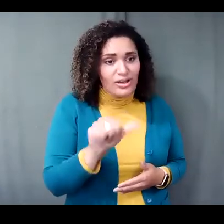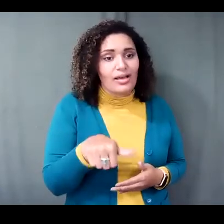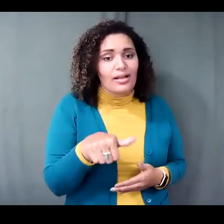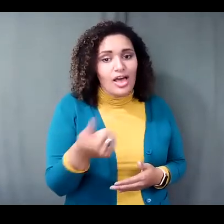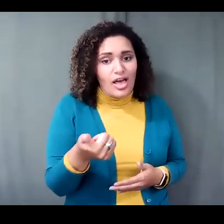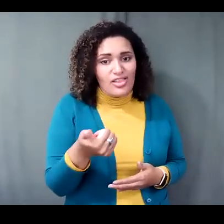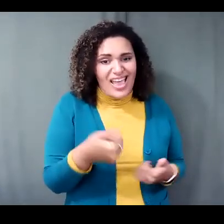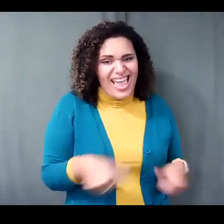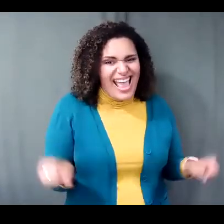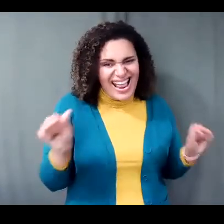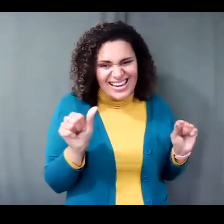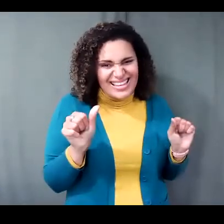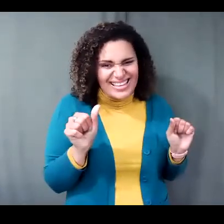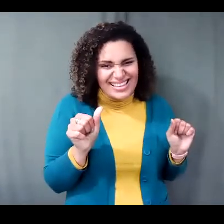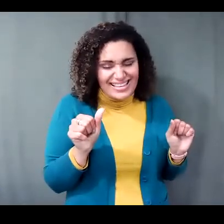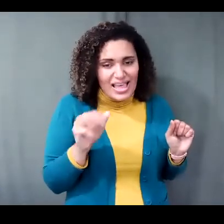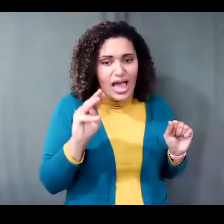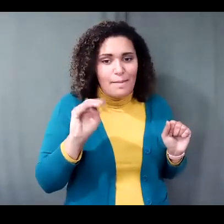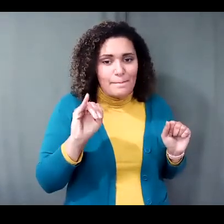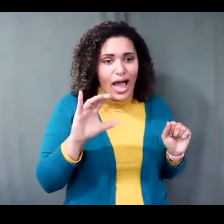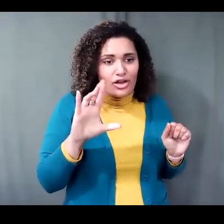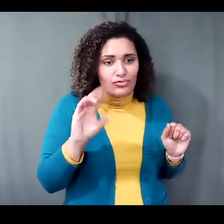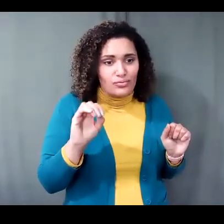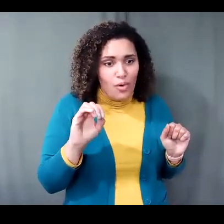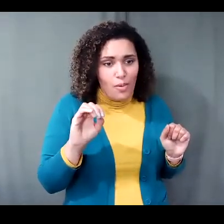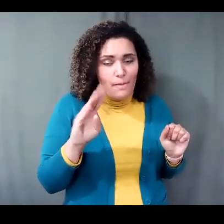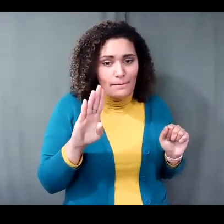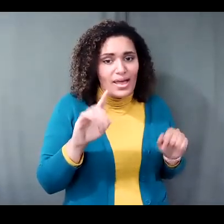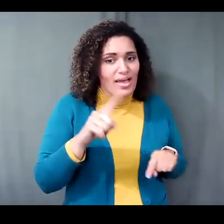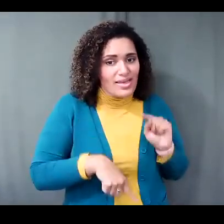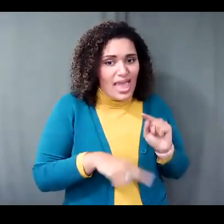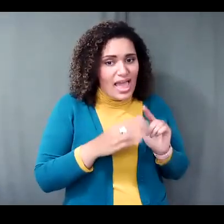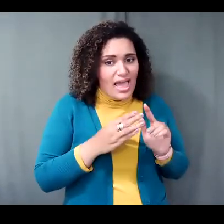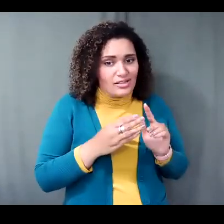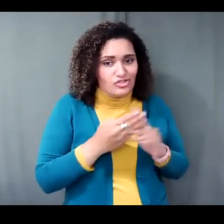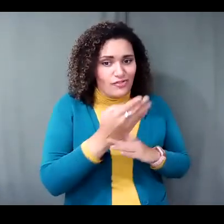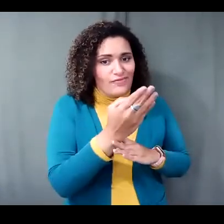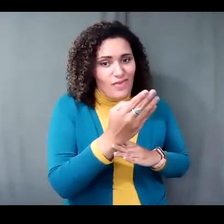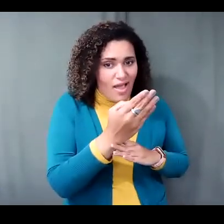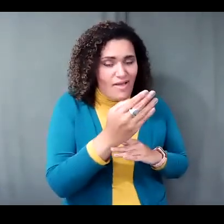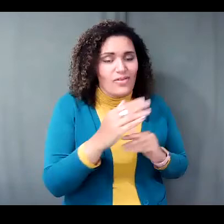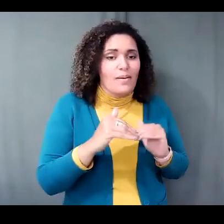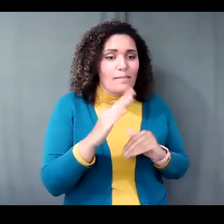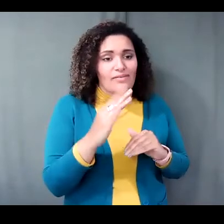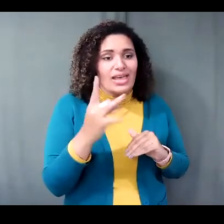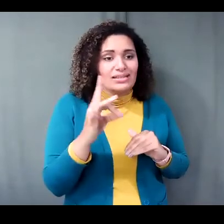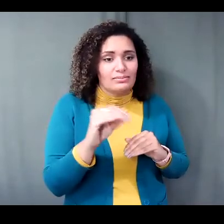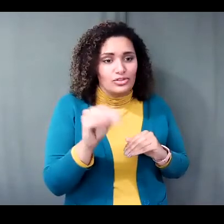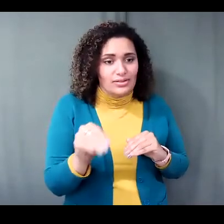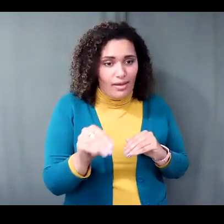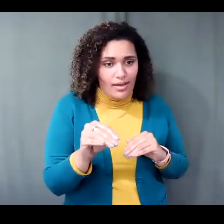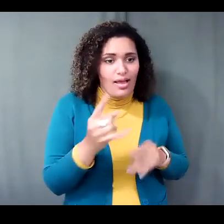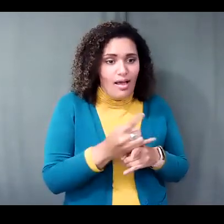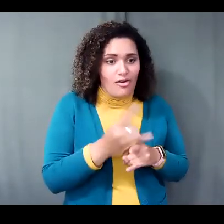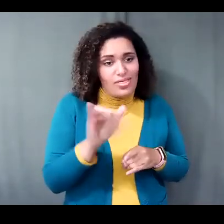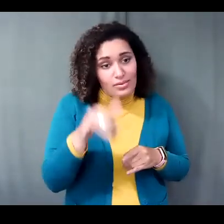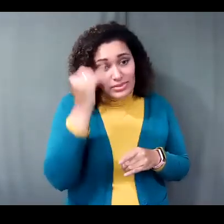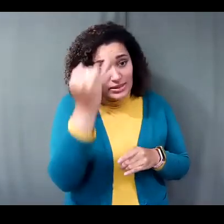Basically, any microbe can't survive above about 18% alcohol. So that was the idea. It